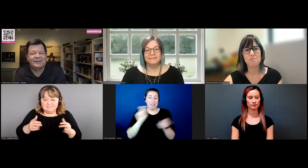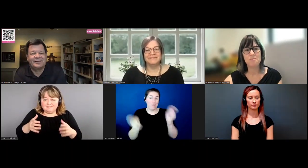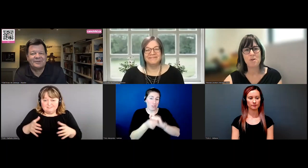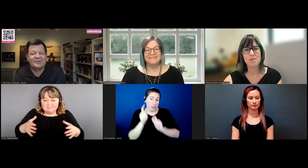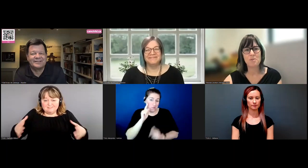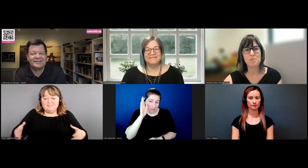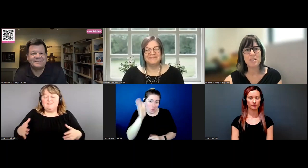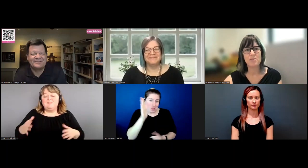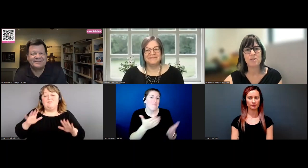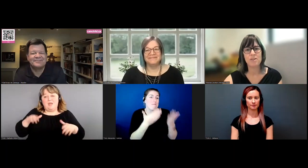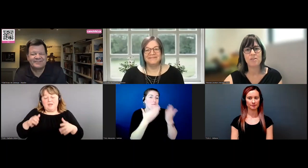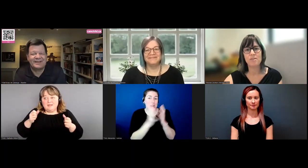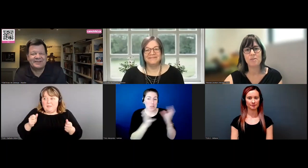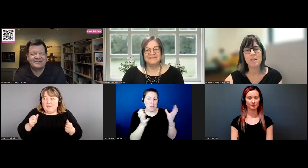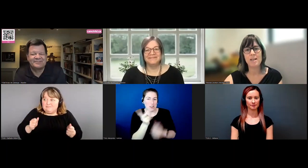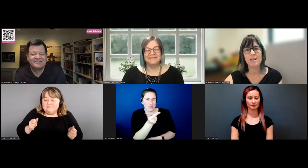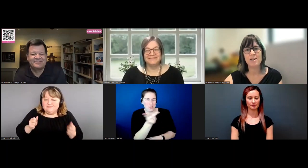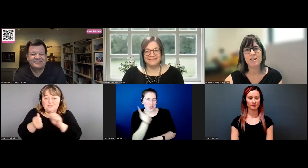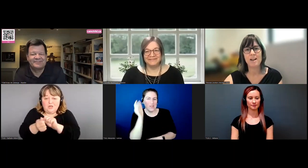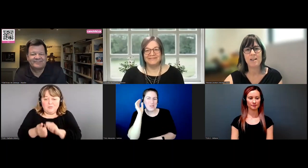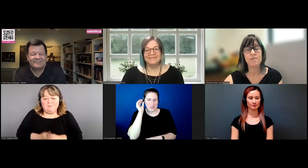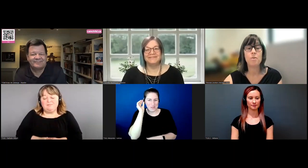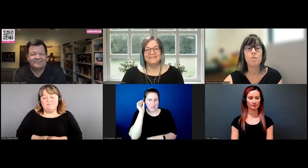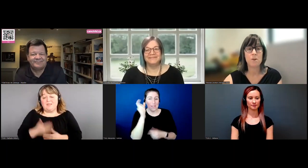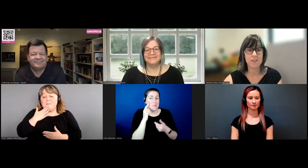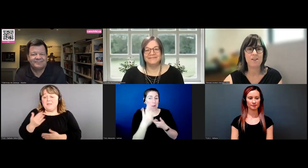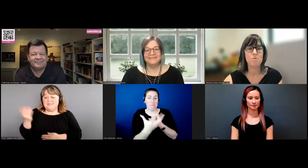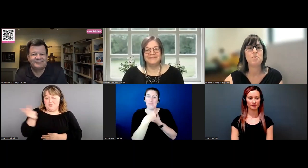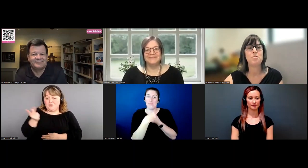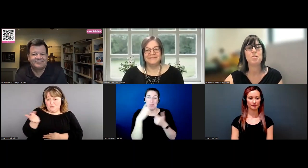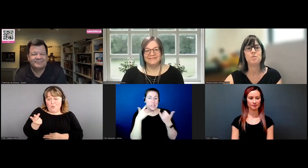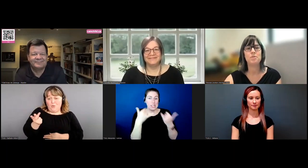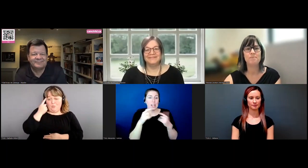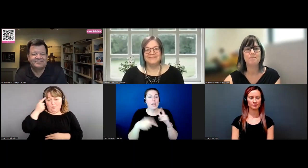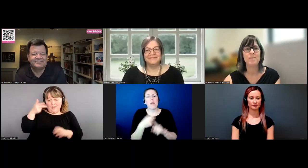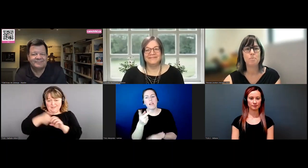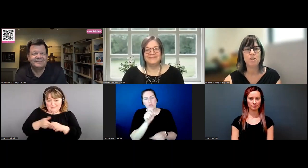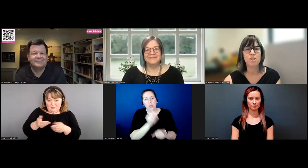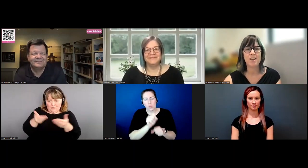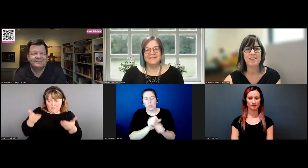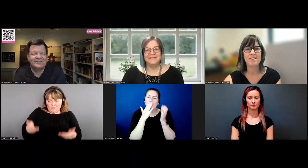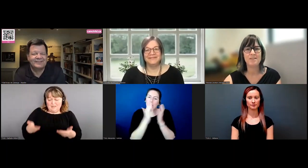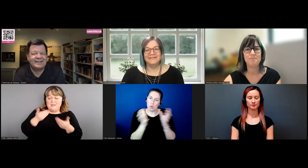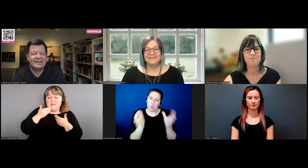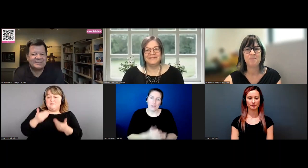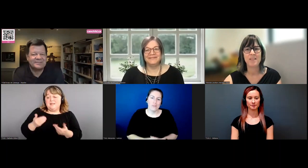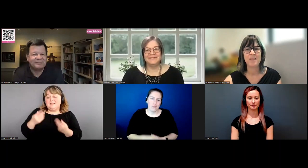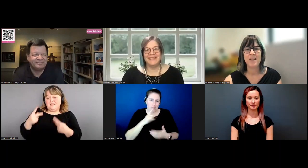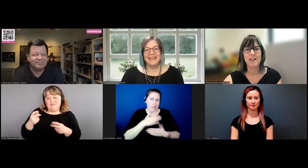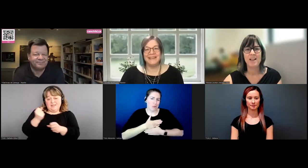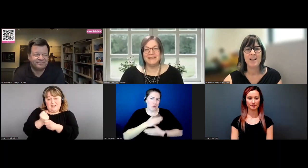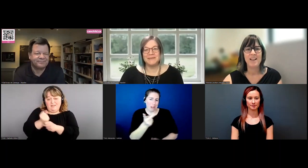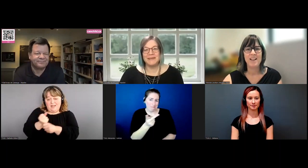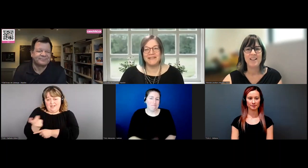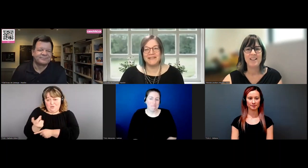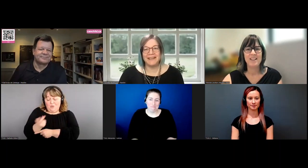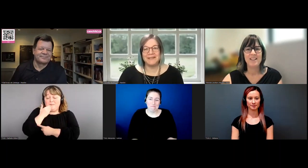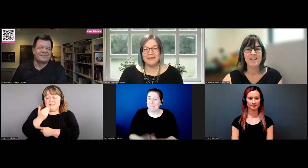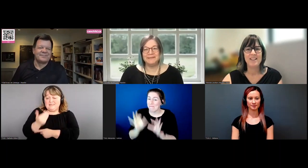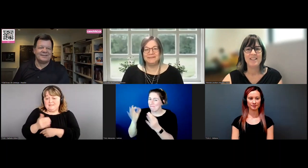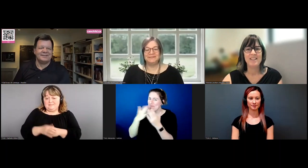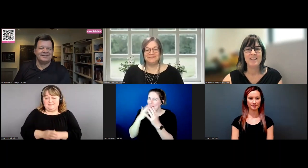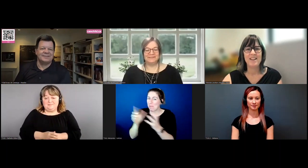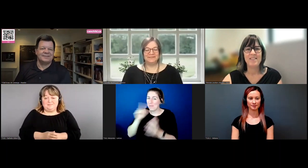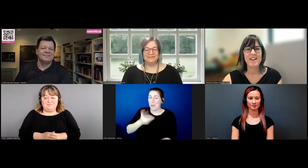Definitely. Have a both nice so day. much for Thank you. being here and for the work that you both do. Appreciated. Thanks. Thank you so much for having